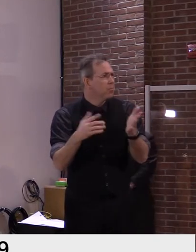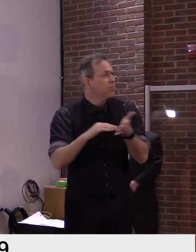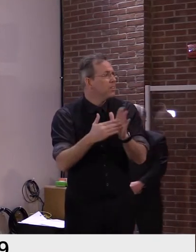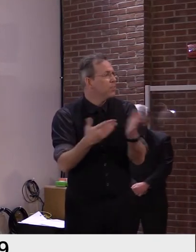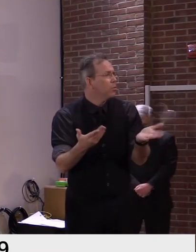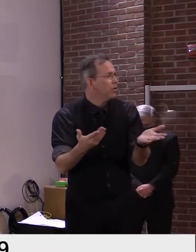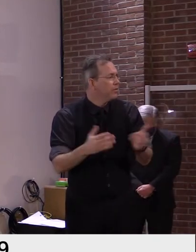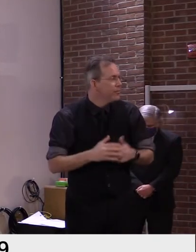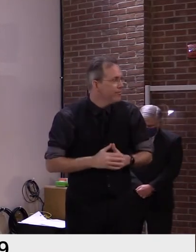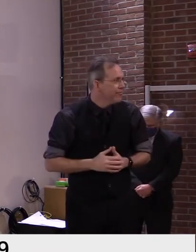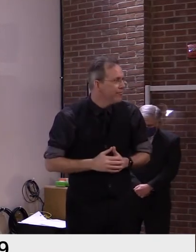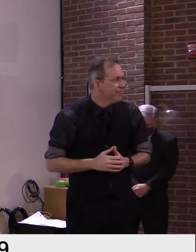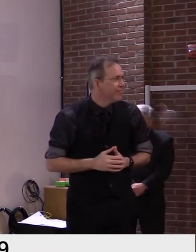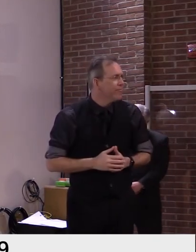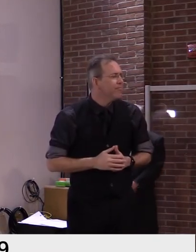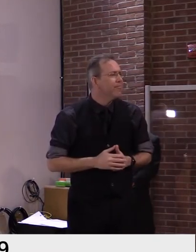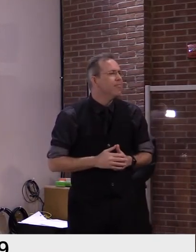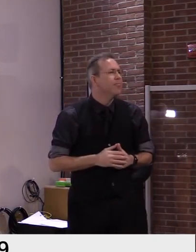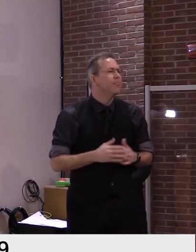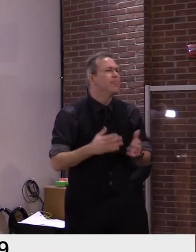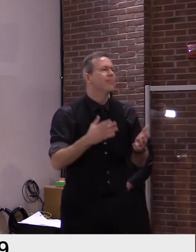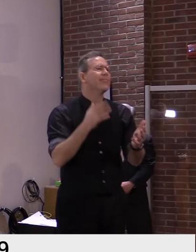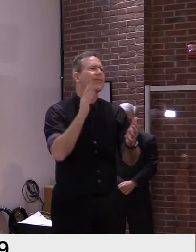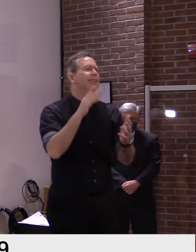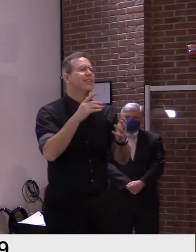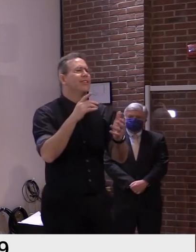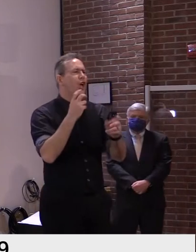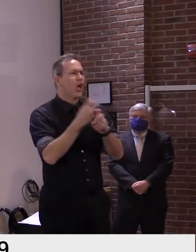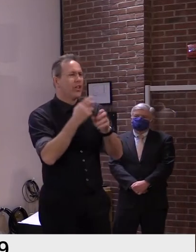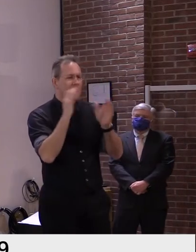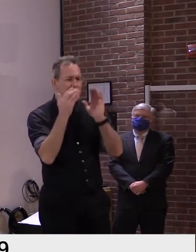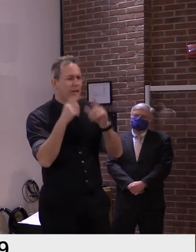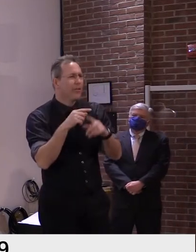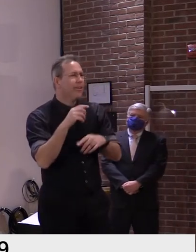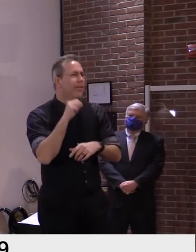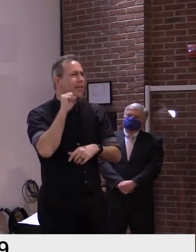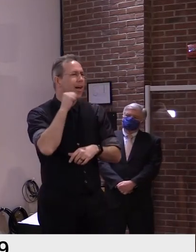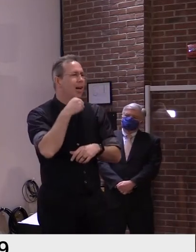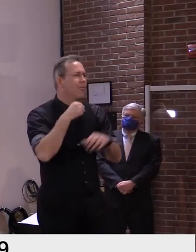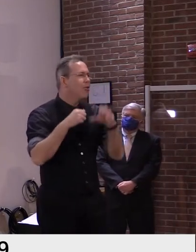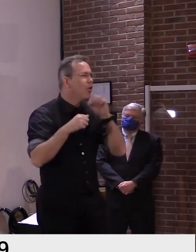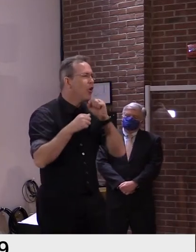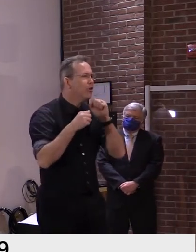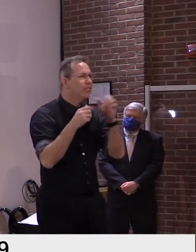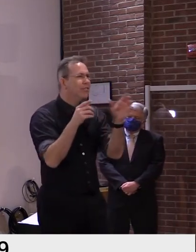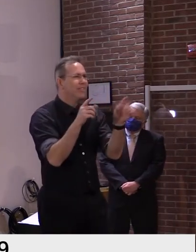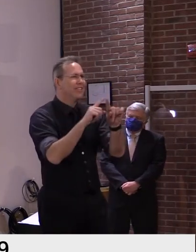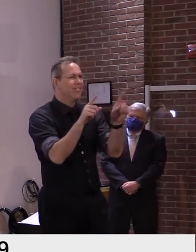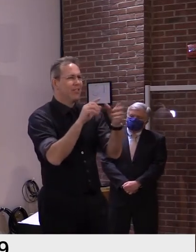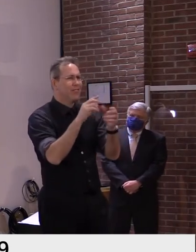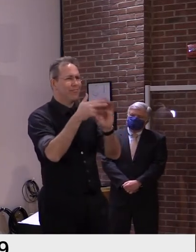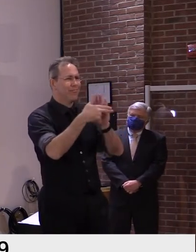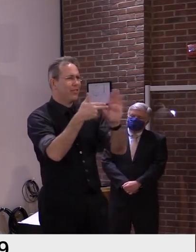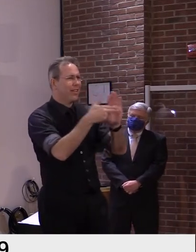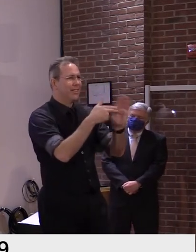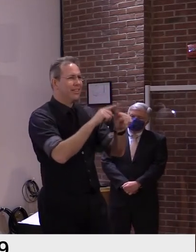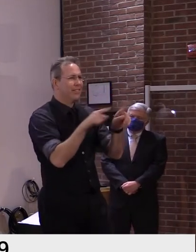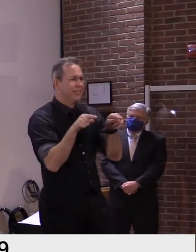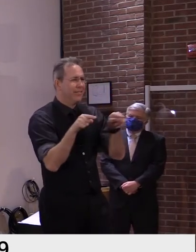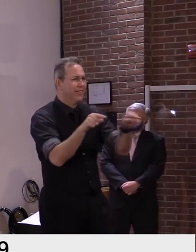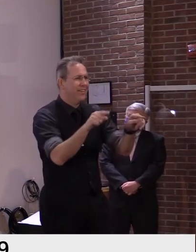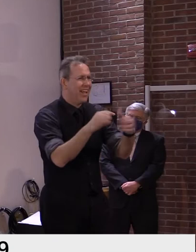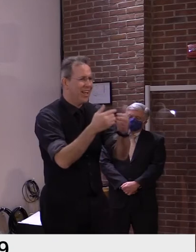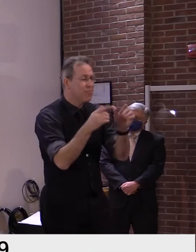to do an apples to apples comparison here, because it really isn't possible. But I think you've heard